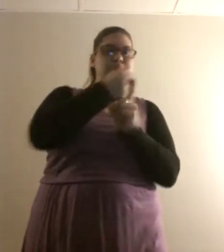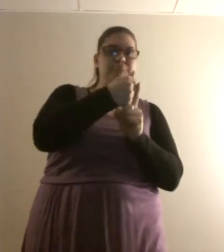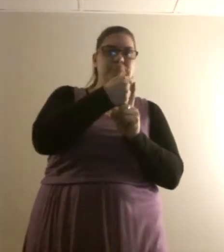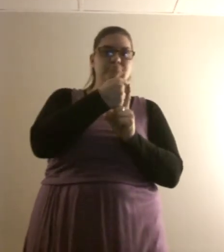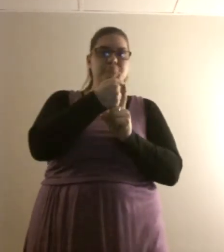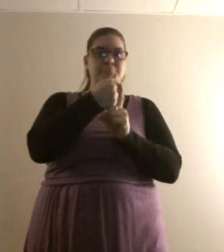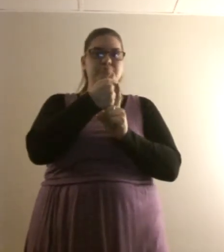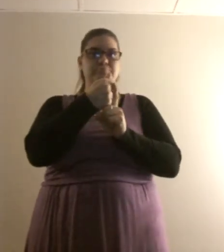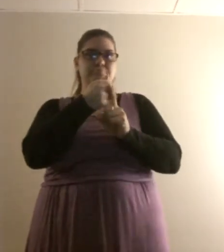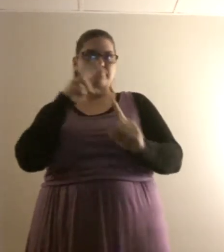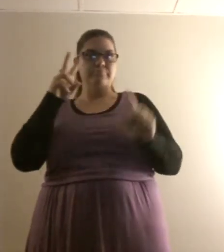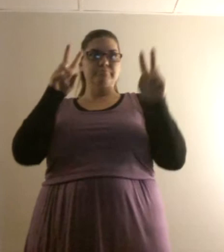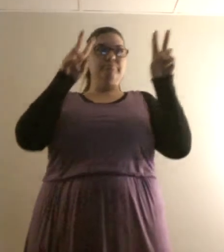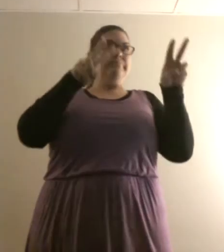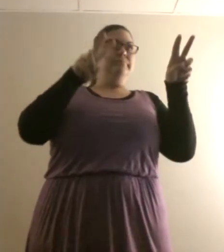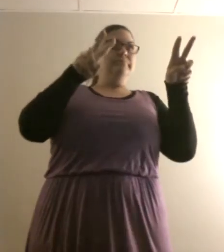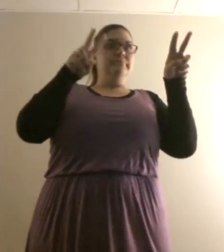they're looking at all these cannons pointed down at the city.